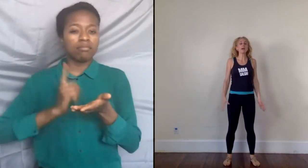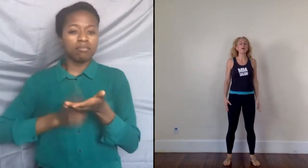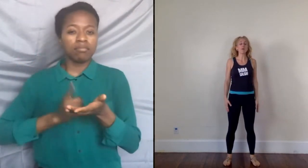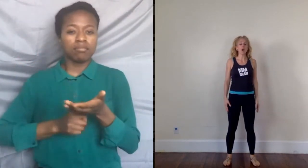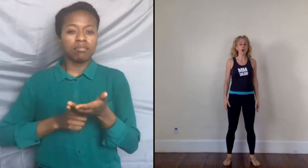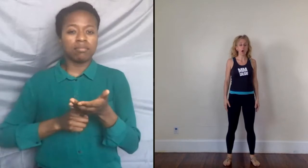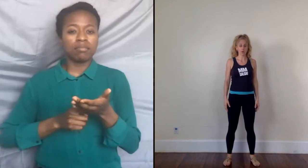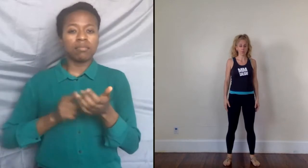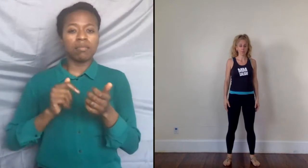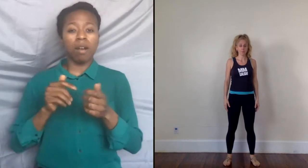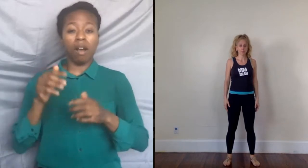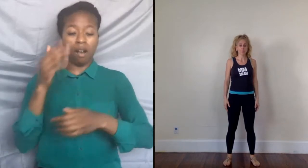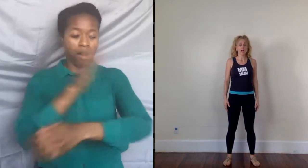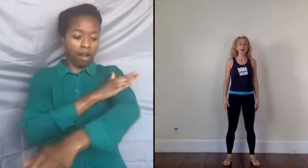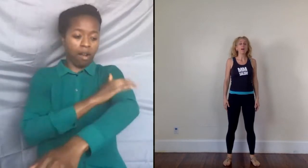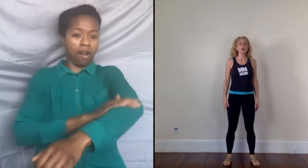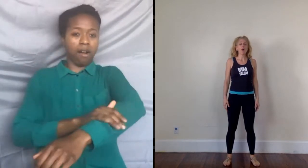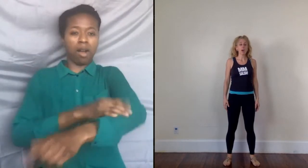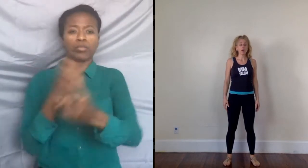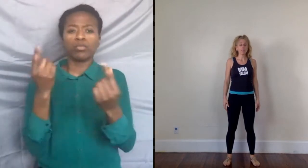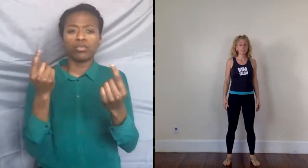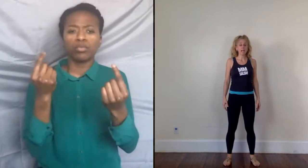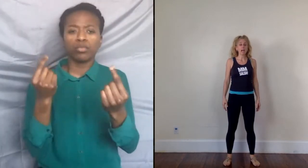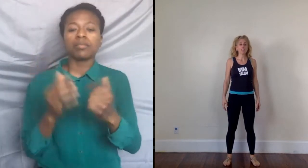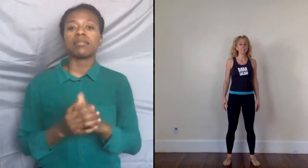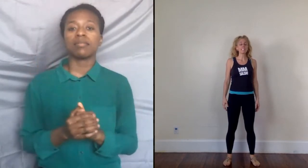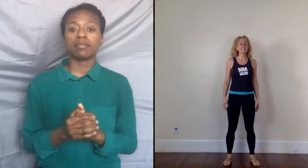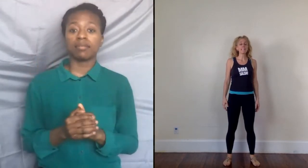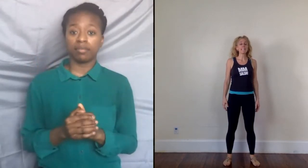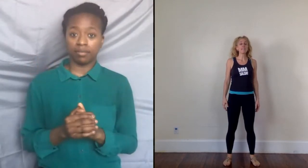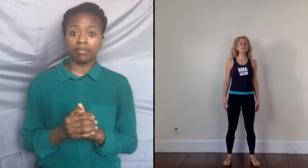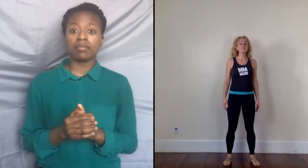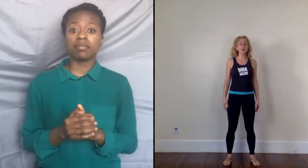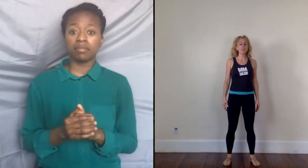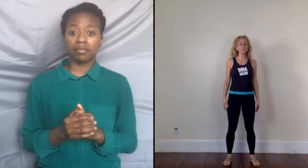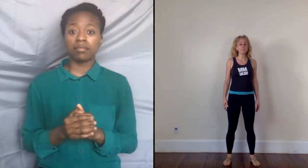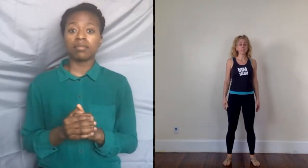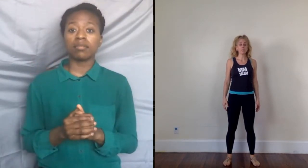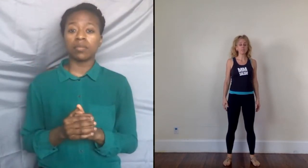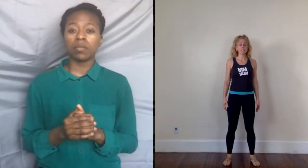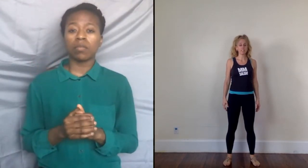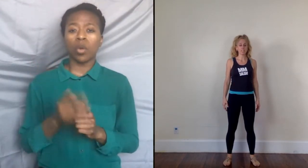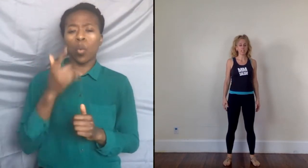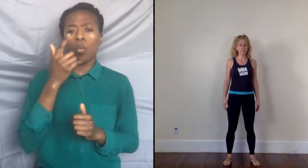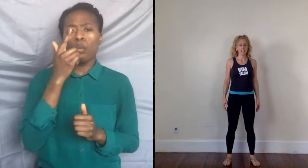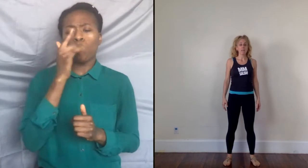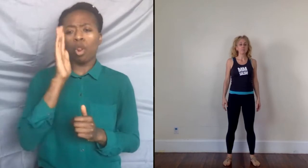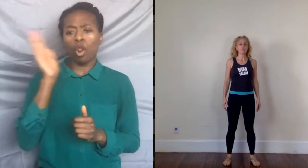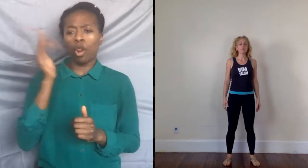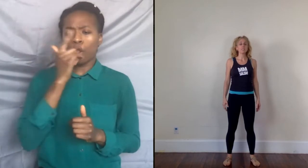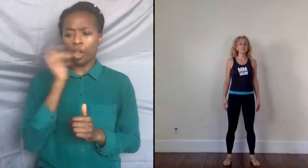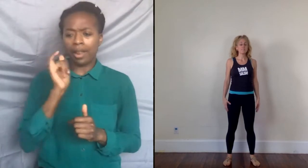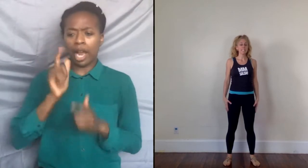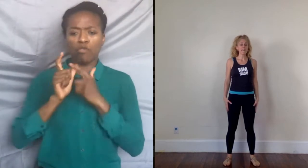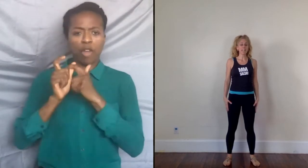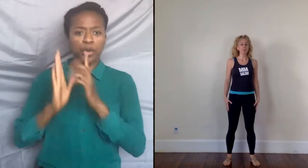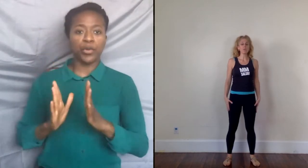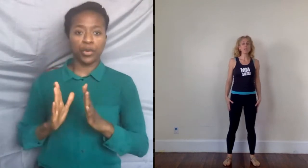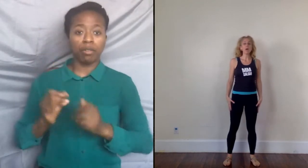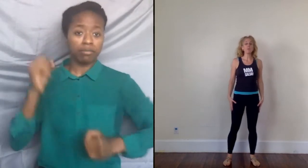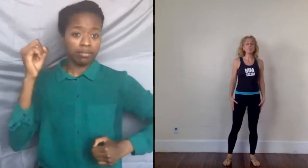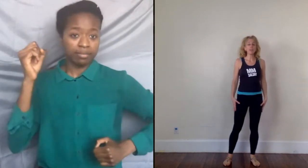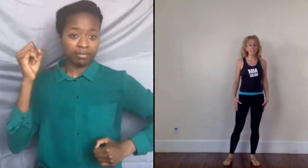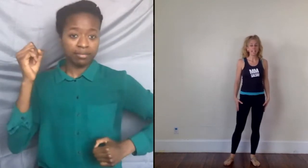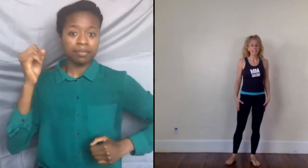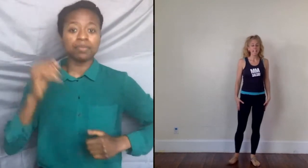to move our arms. Our arms are going to take a runner-shaped position. And we're going to pretend that